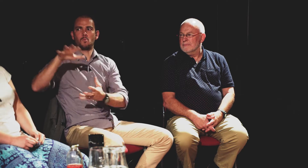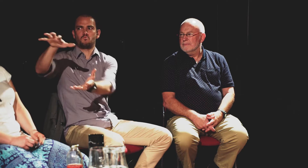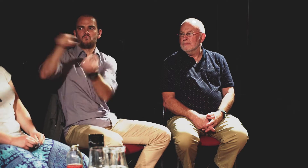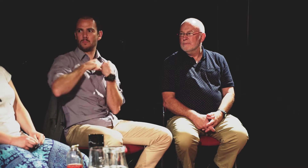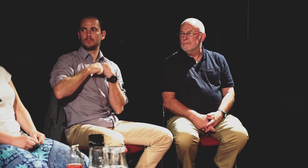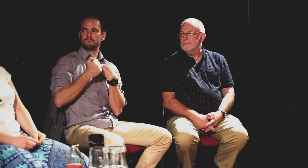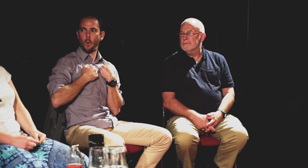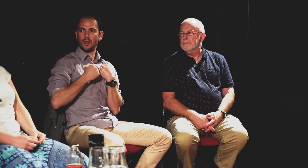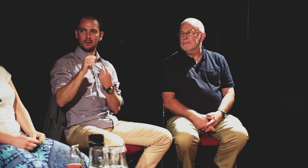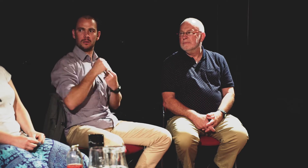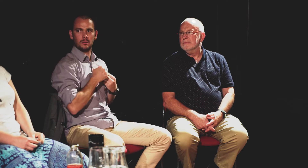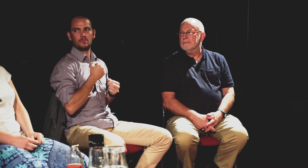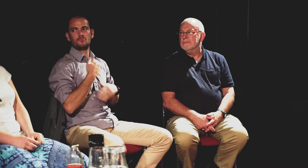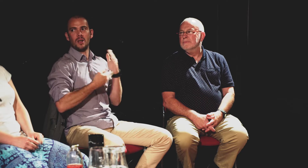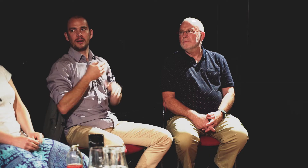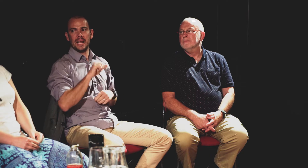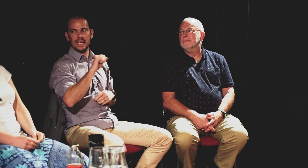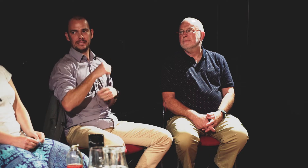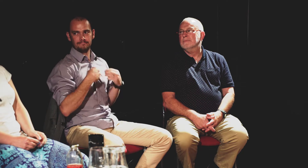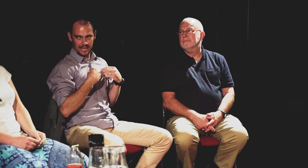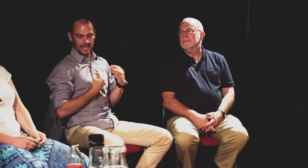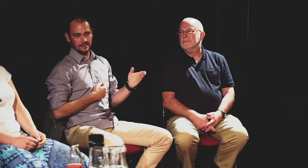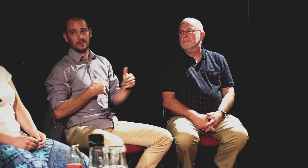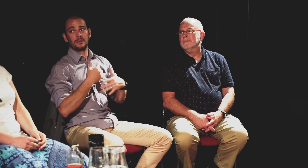he's quite a good worker. So he took me, and I worked in his company.